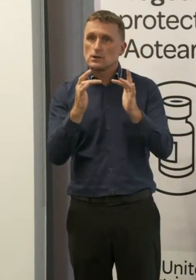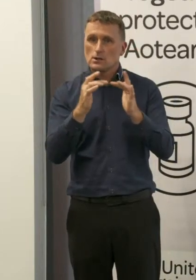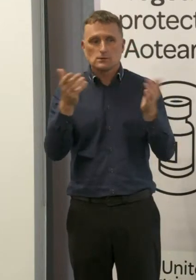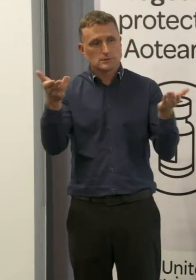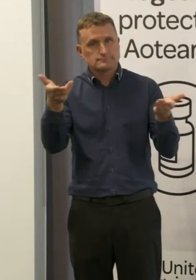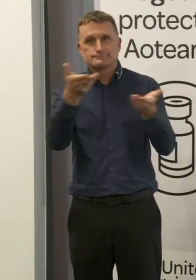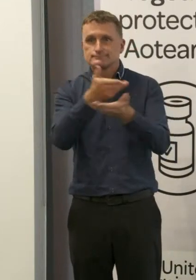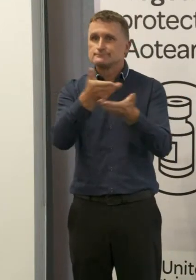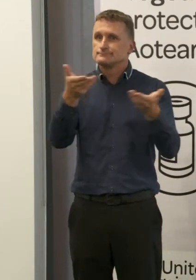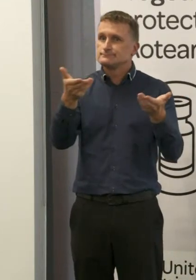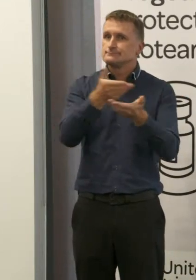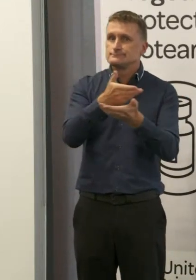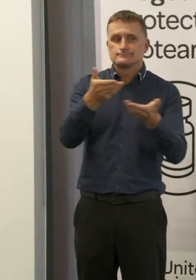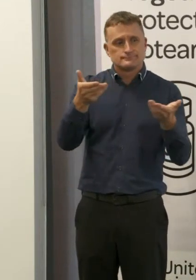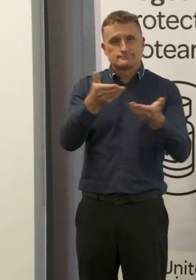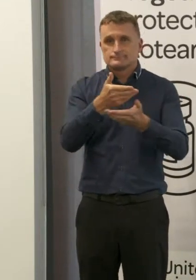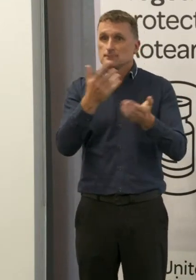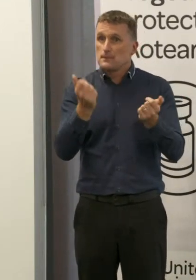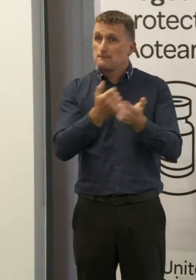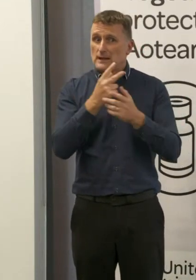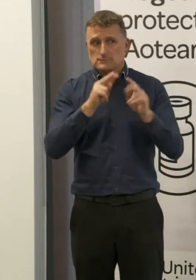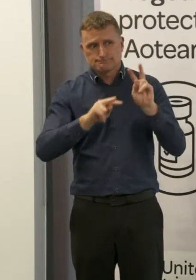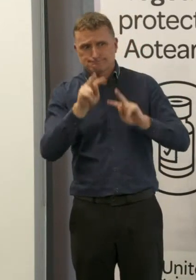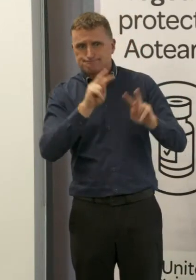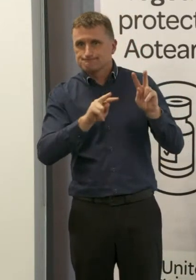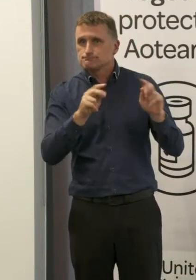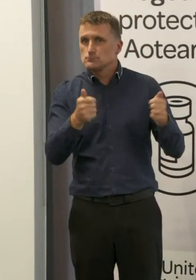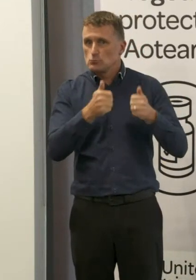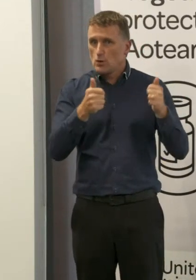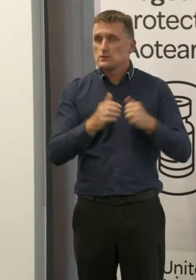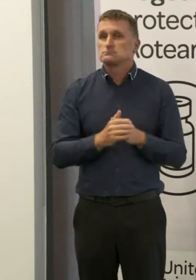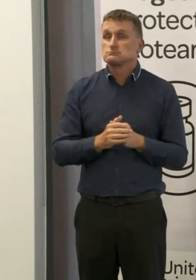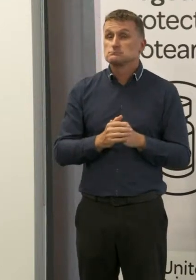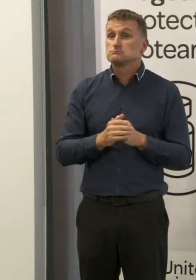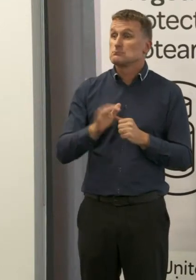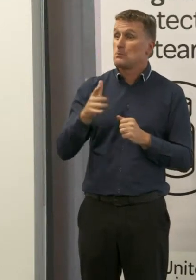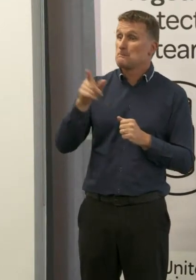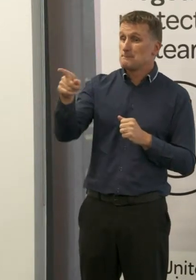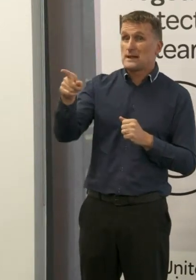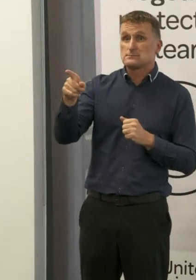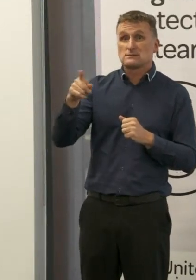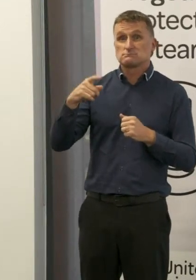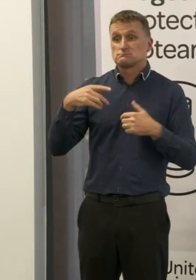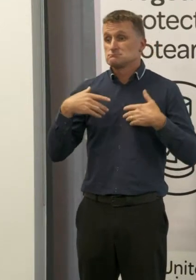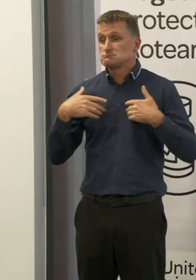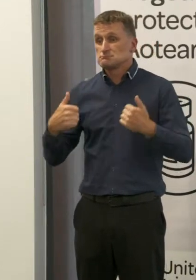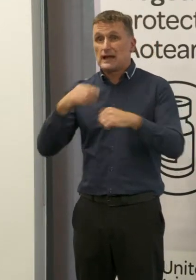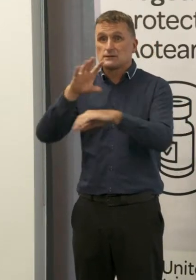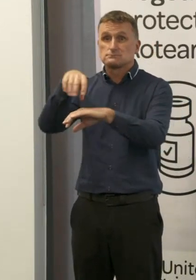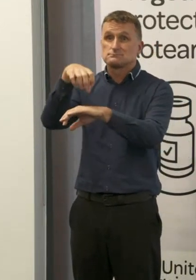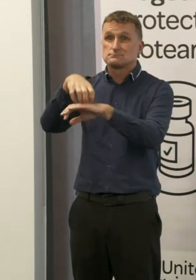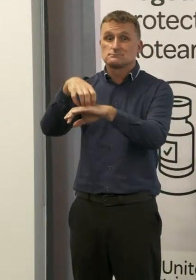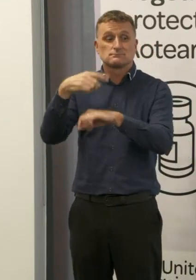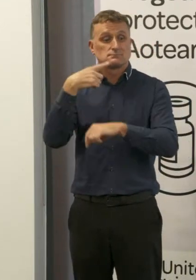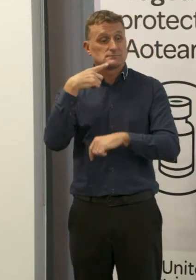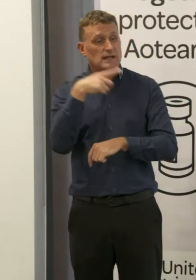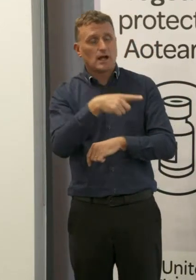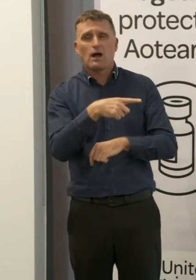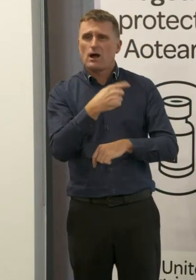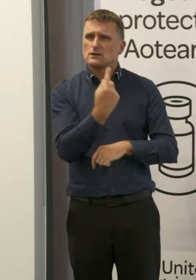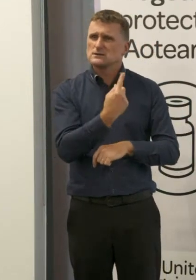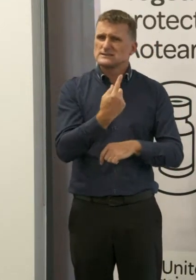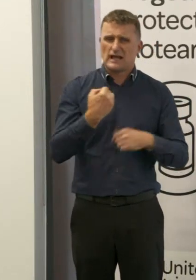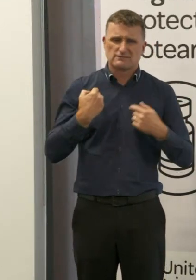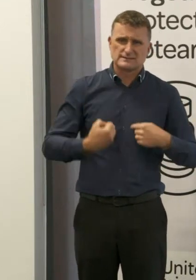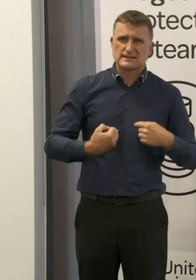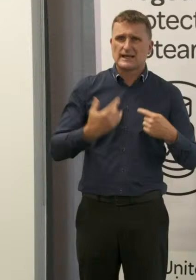under active management, or they will make that decision that actually those symptoms are okay, they can provide reassurance, and that